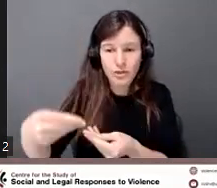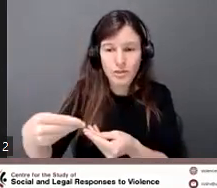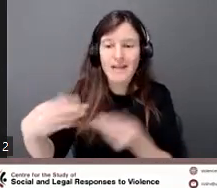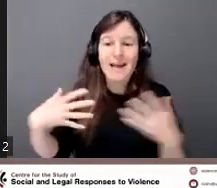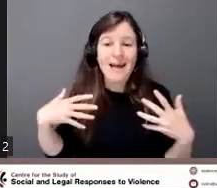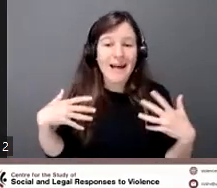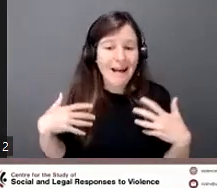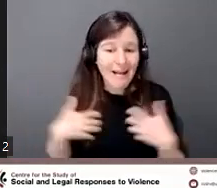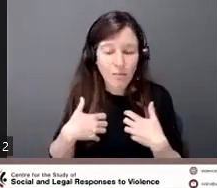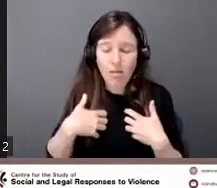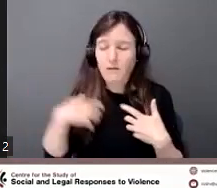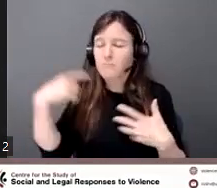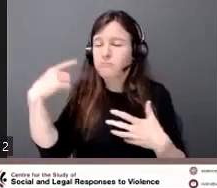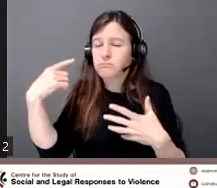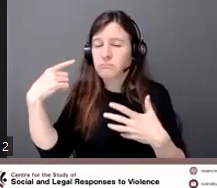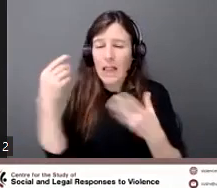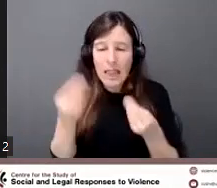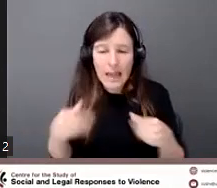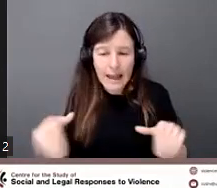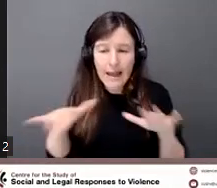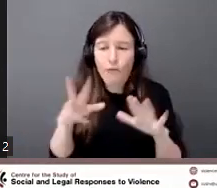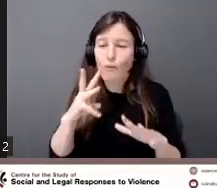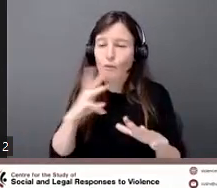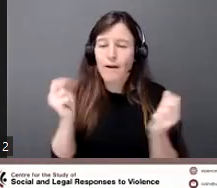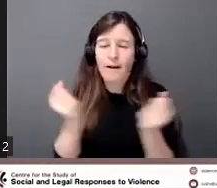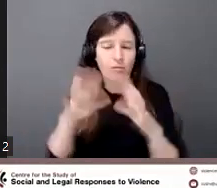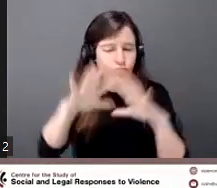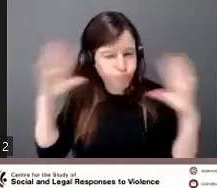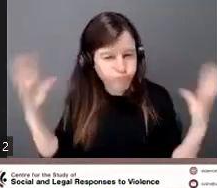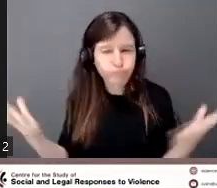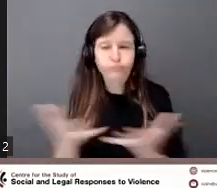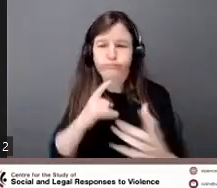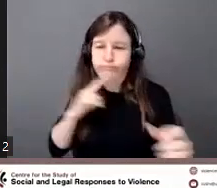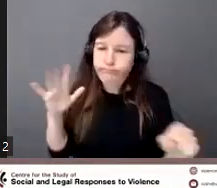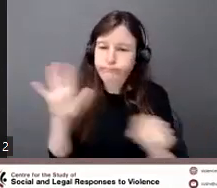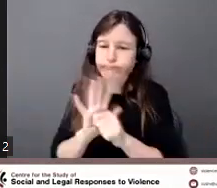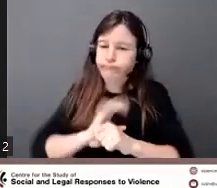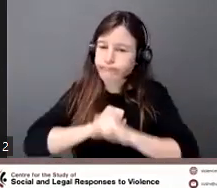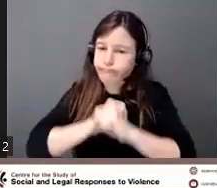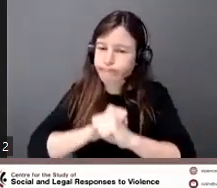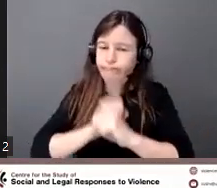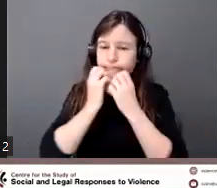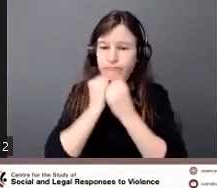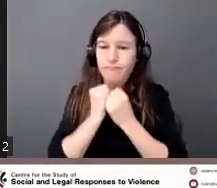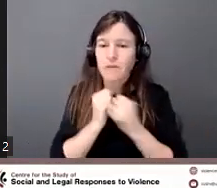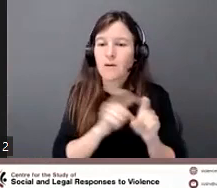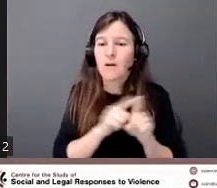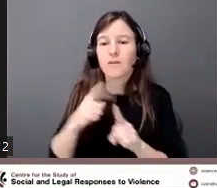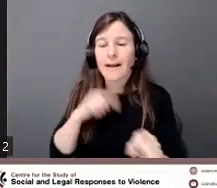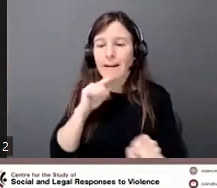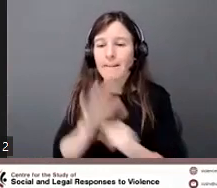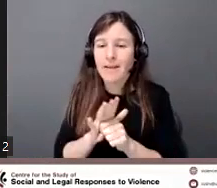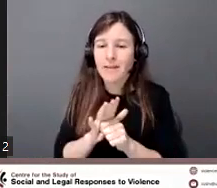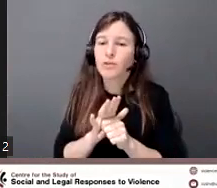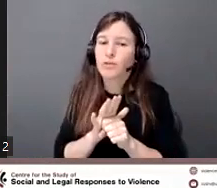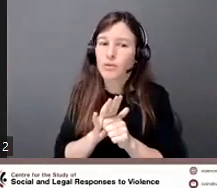land, and the water. I also acknowledge my commitment and responsibility to preventing further violence against Indigenous